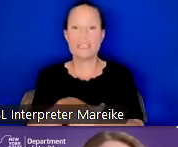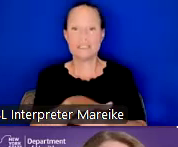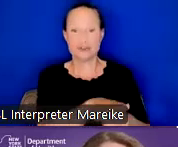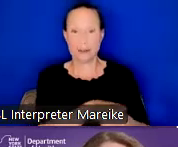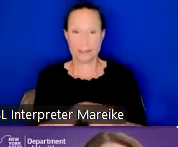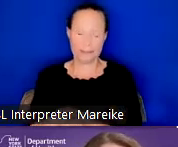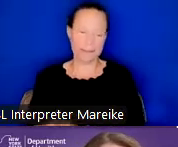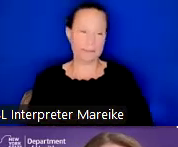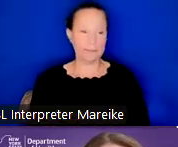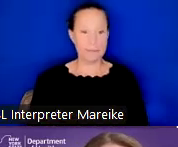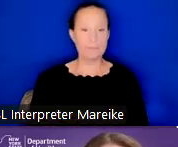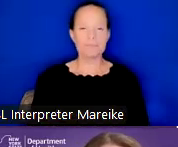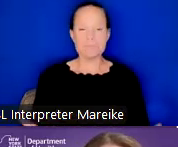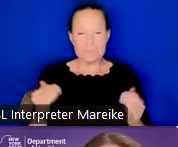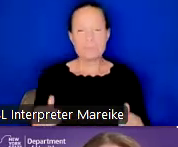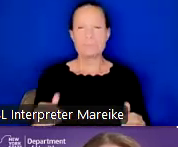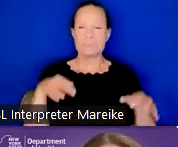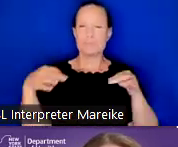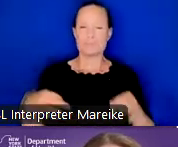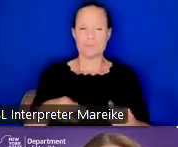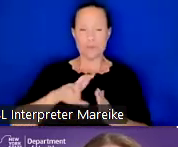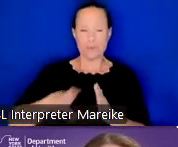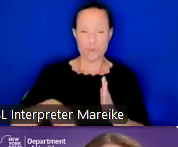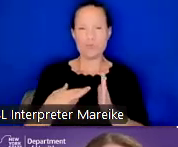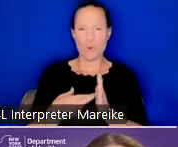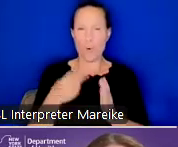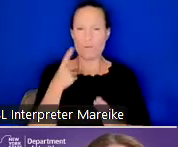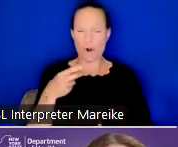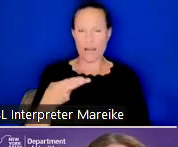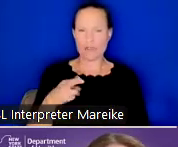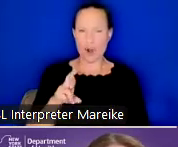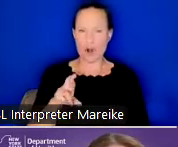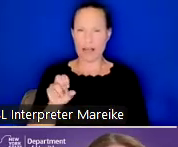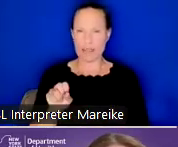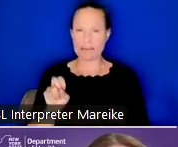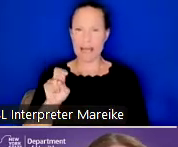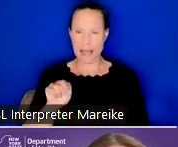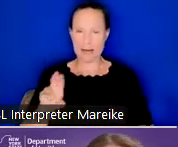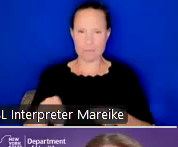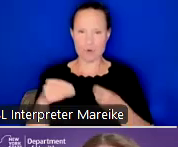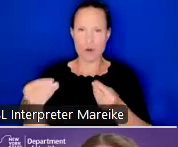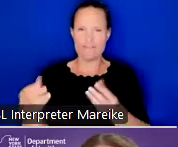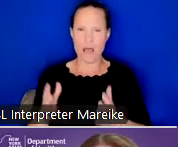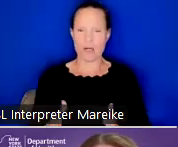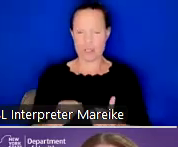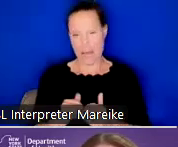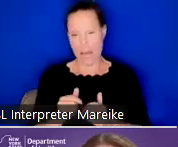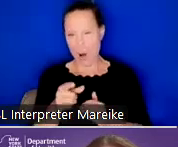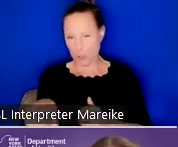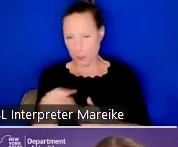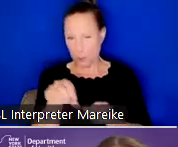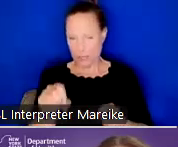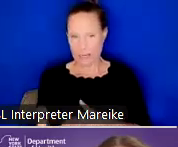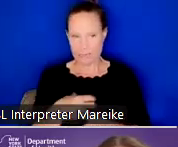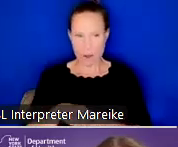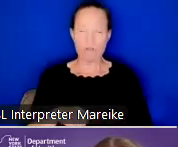Next, I'll jump into the role of HRSN providers and how to get involved. So the